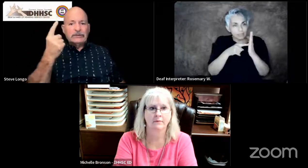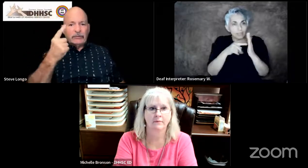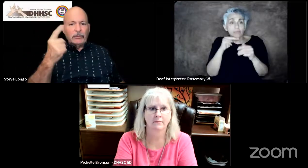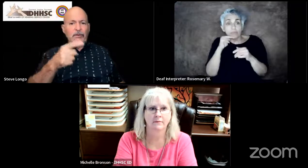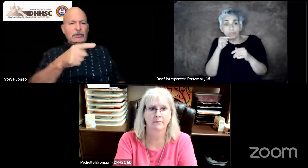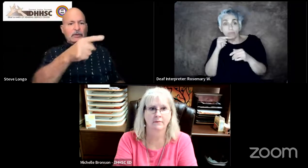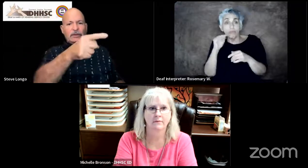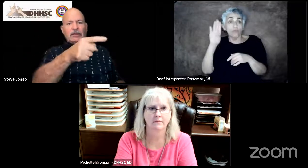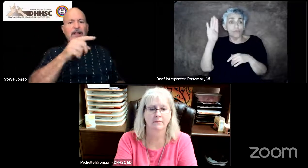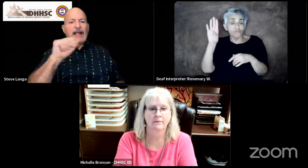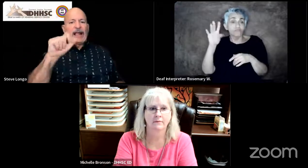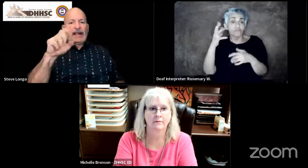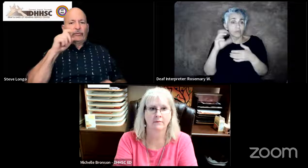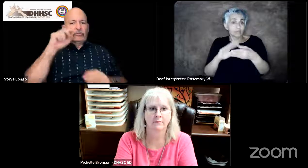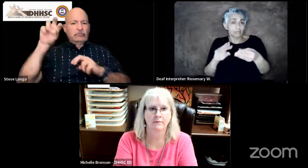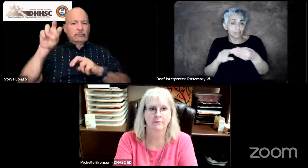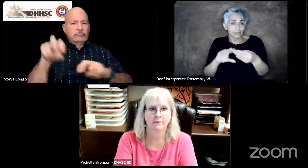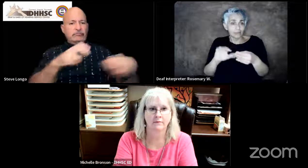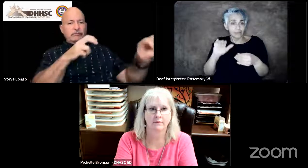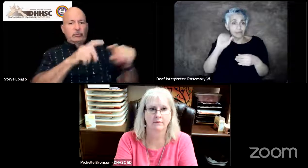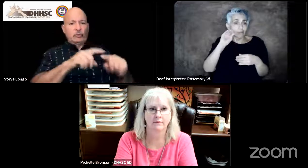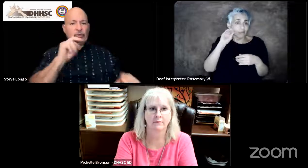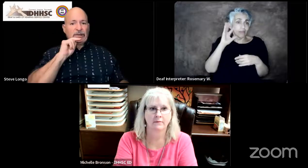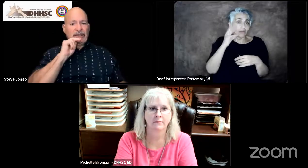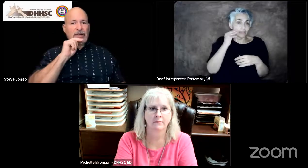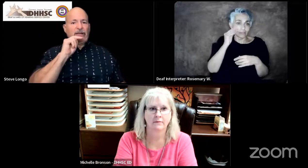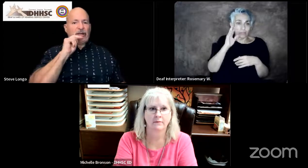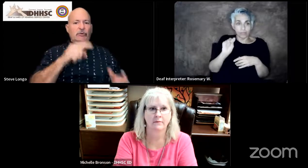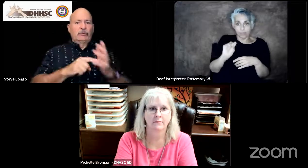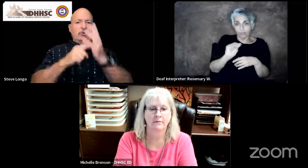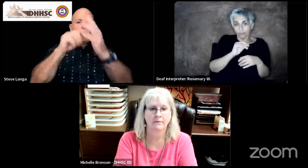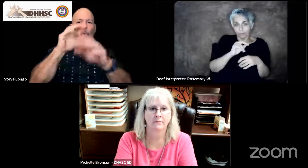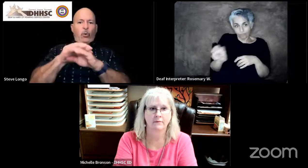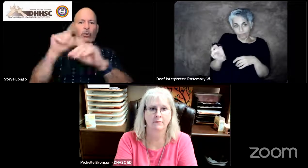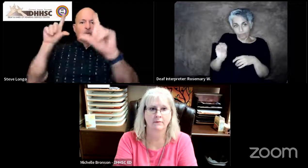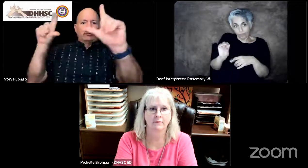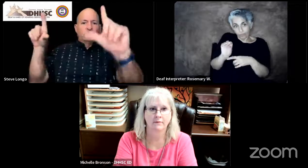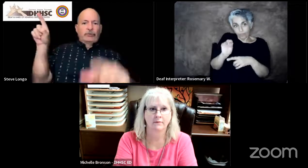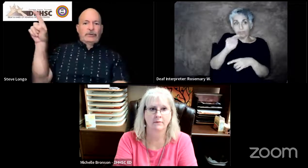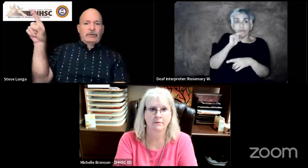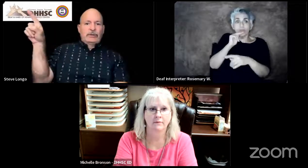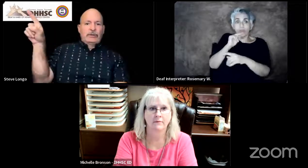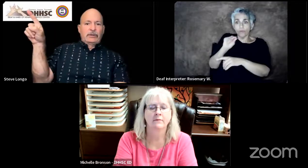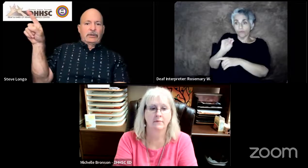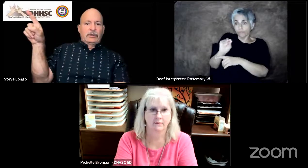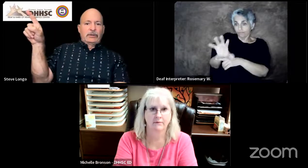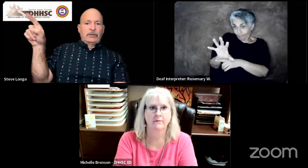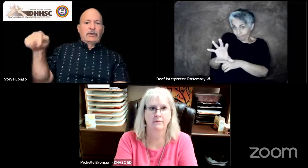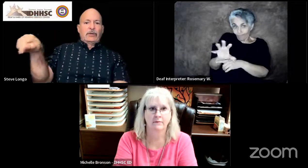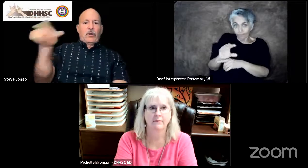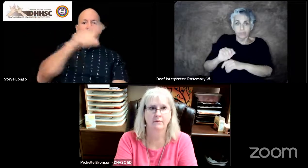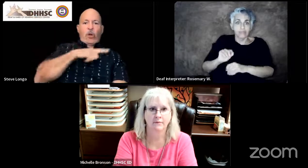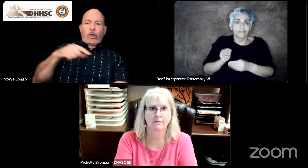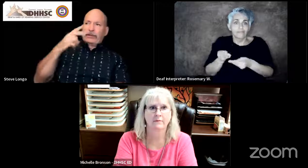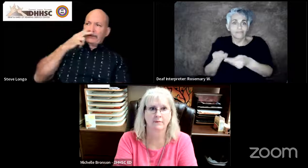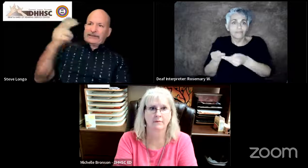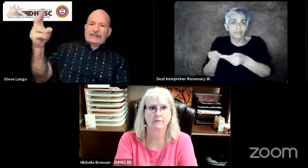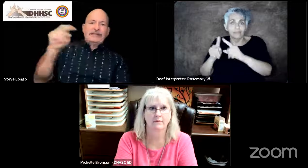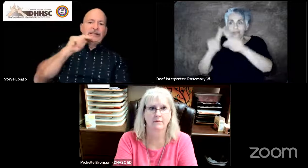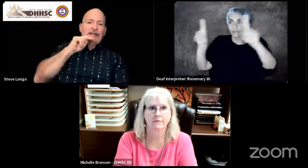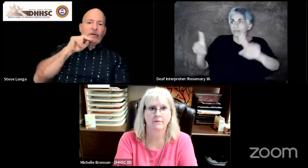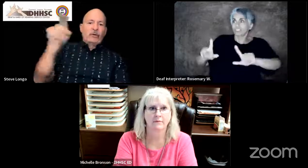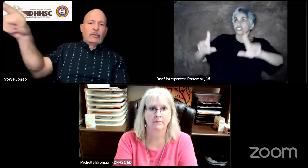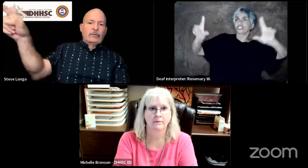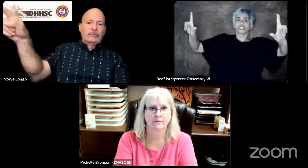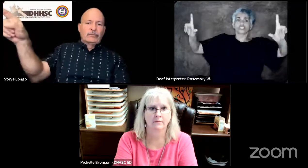when, for example, Nicole raised her hand indicating she wants to say something, then Alex would transition to her.